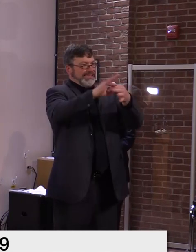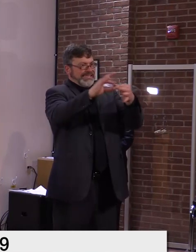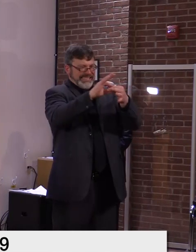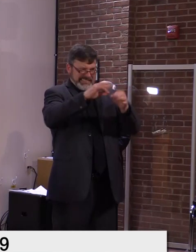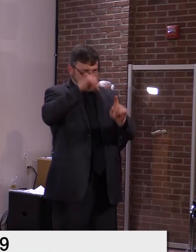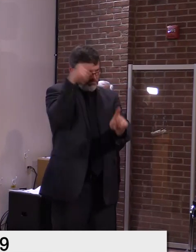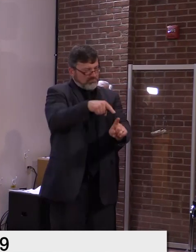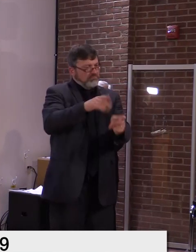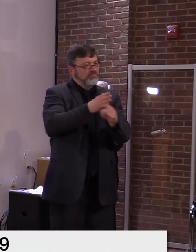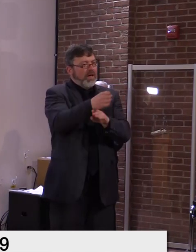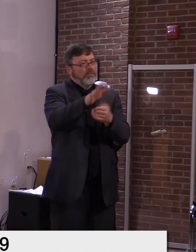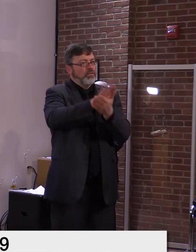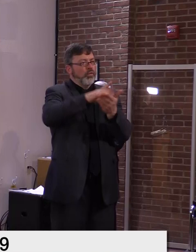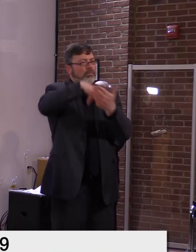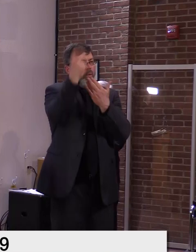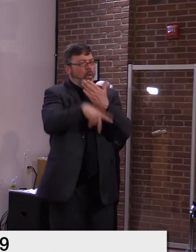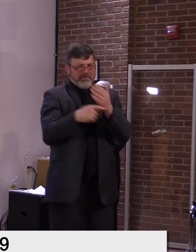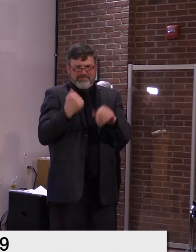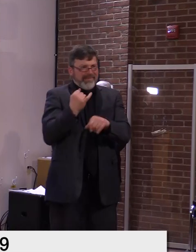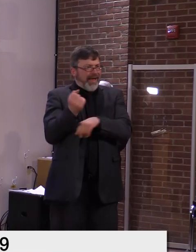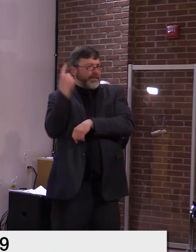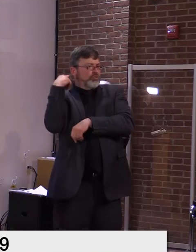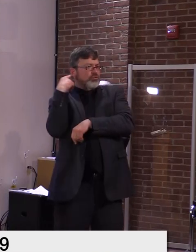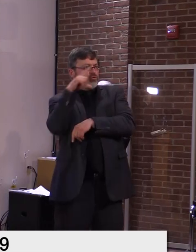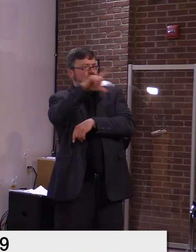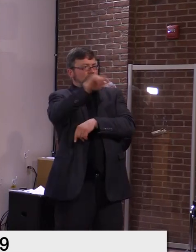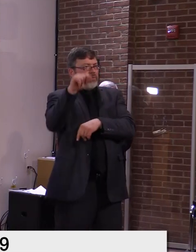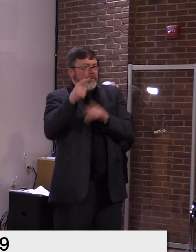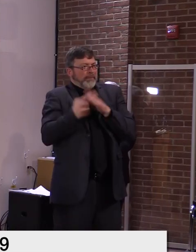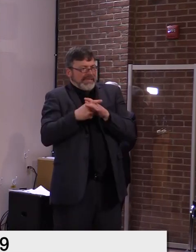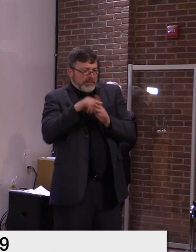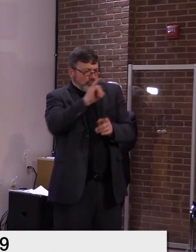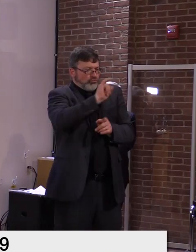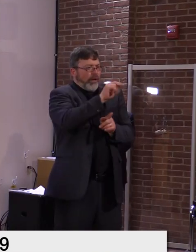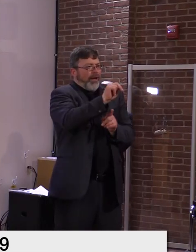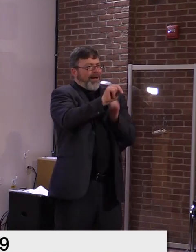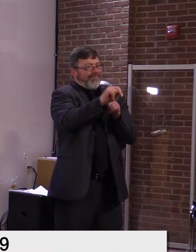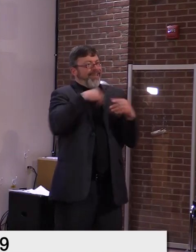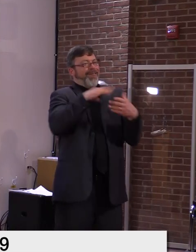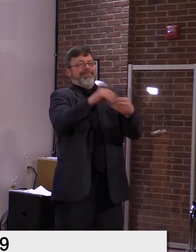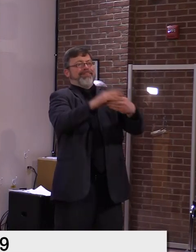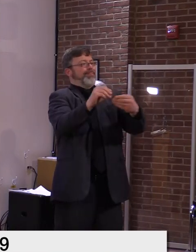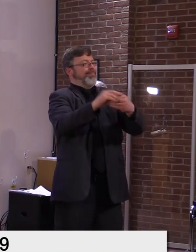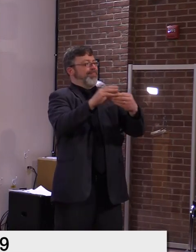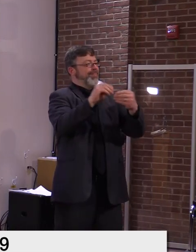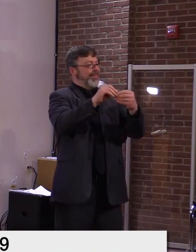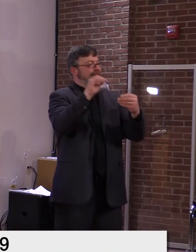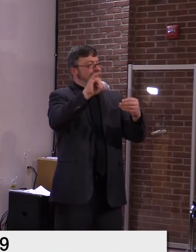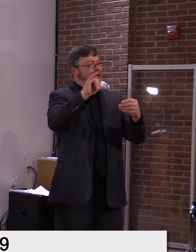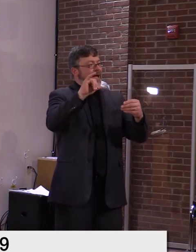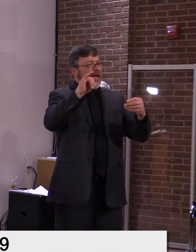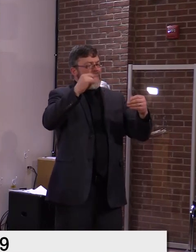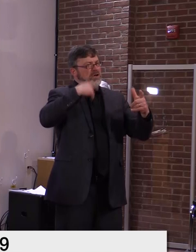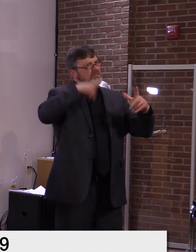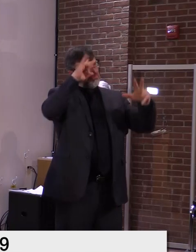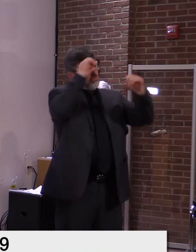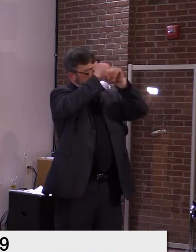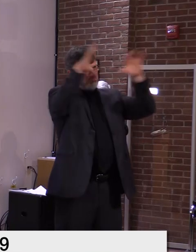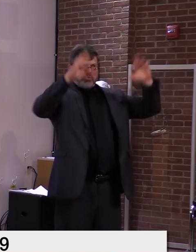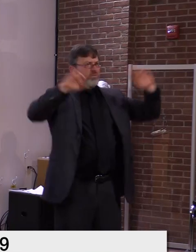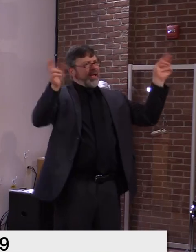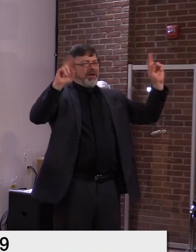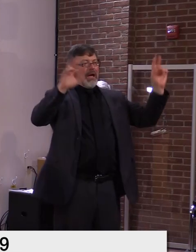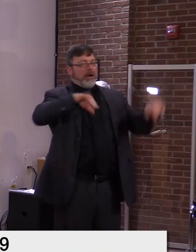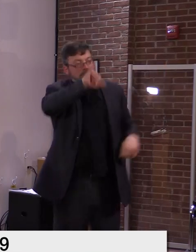my administration that we wanted to provide for this, because we think that this is something that's missing. And we identified like three sources